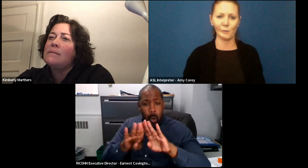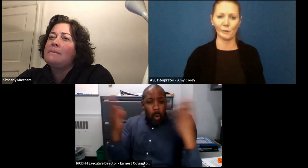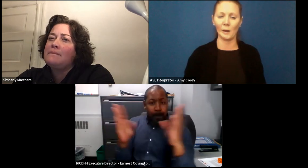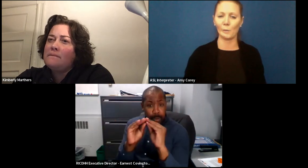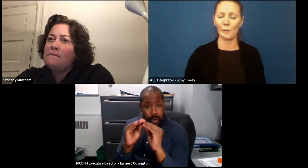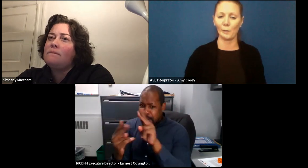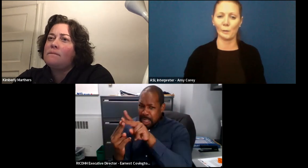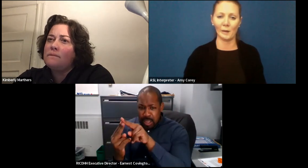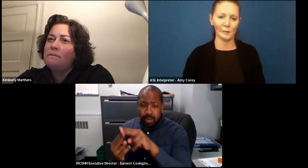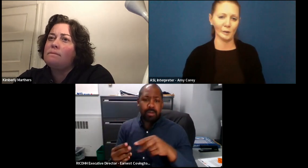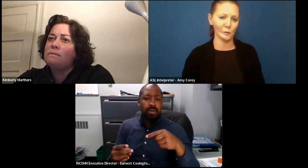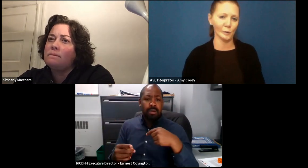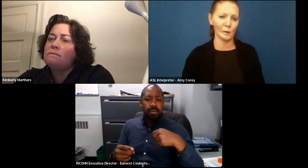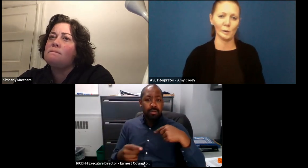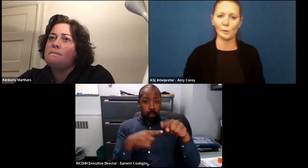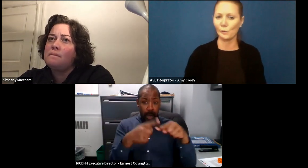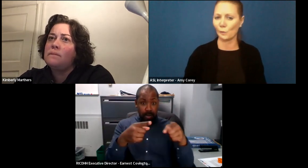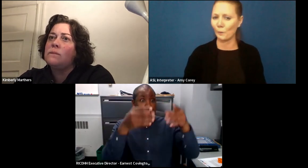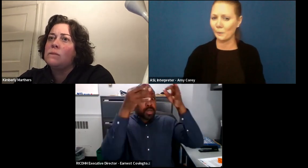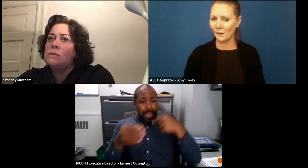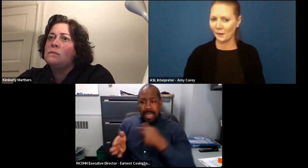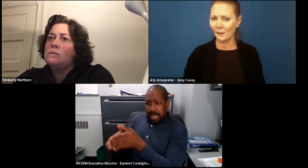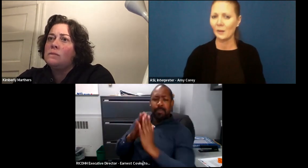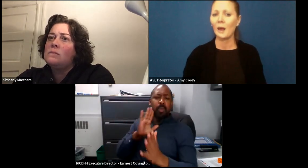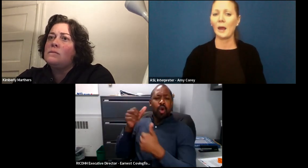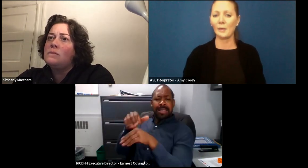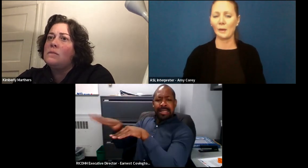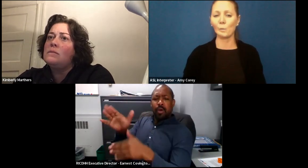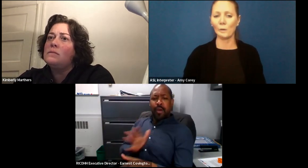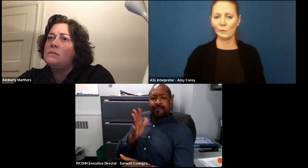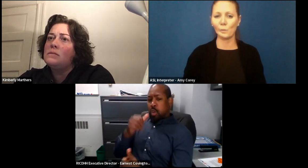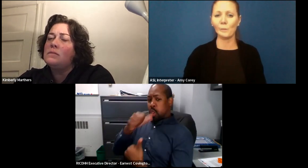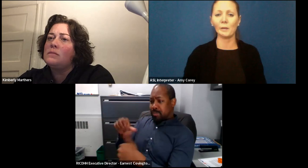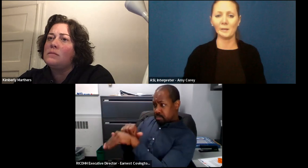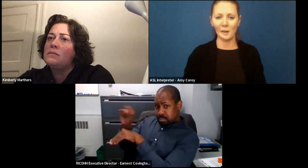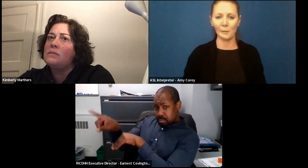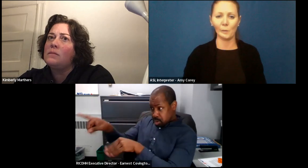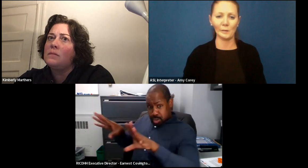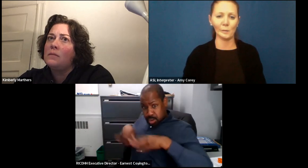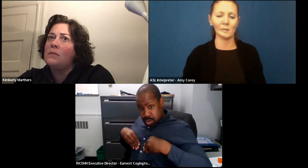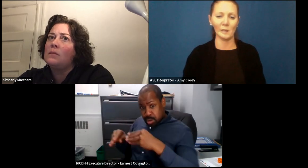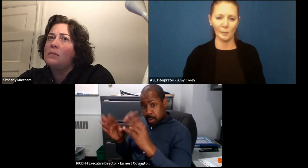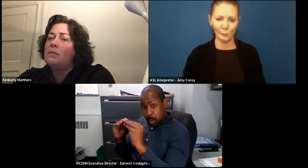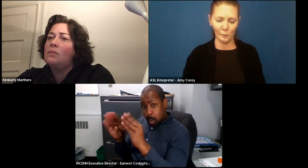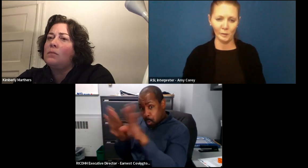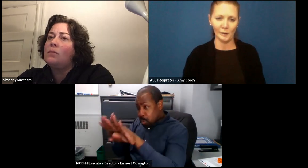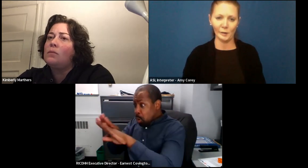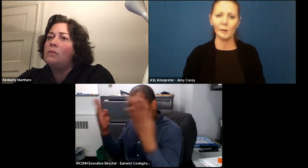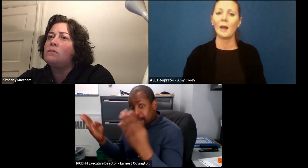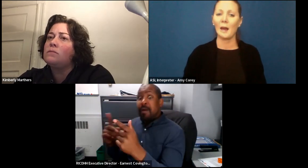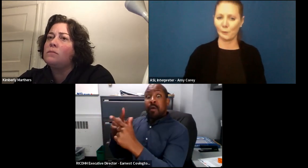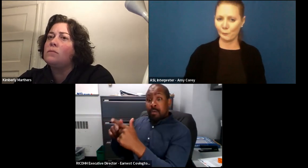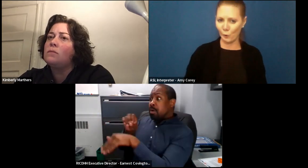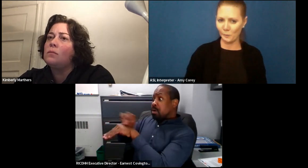interested, whether they want to have an interview at a closed or open meeting. And then once we place that request, we can send the formal